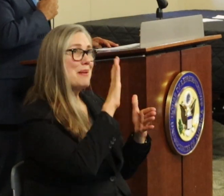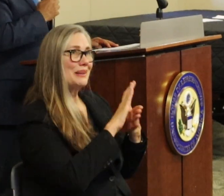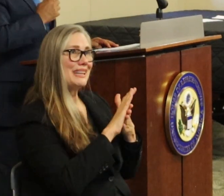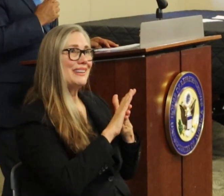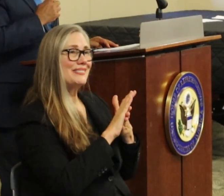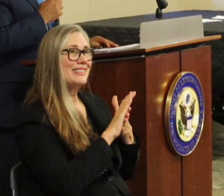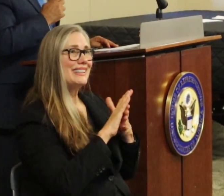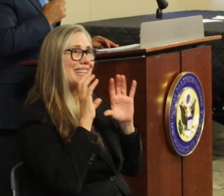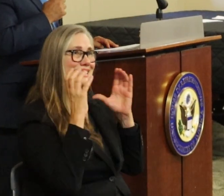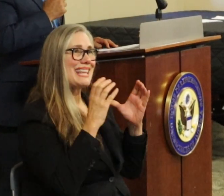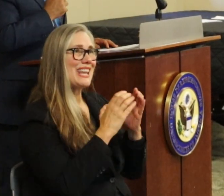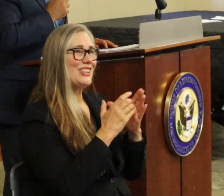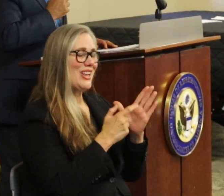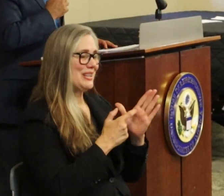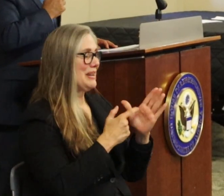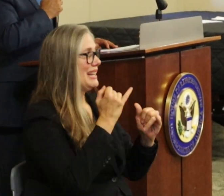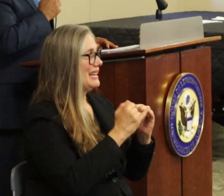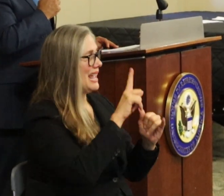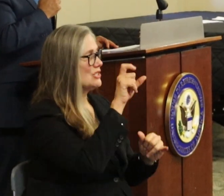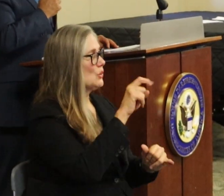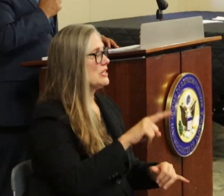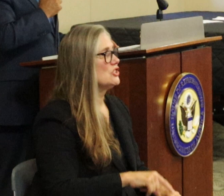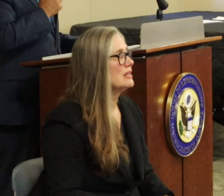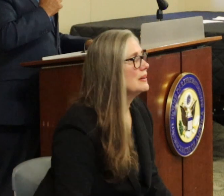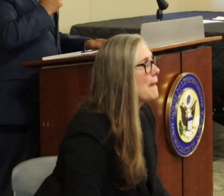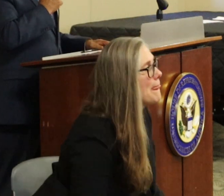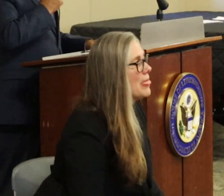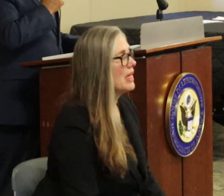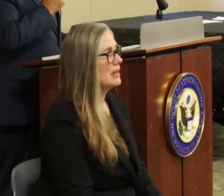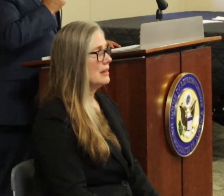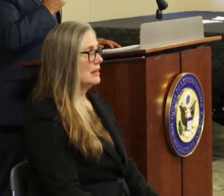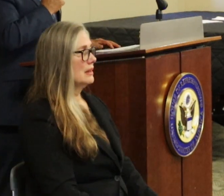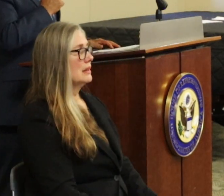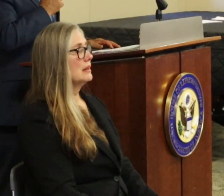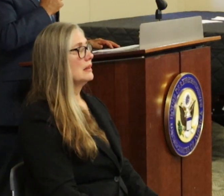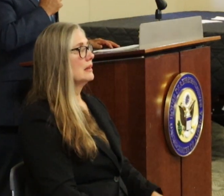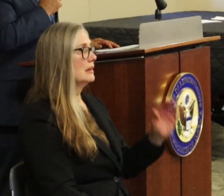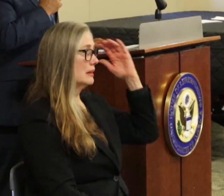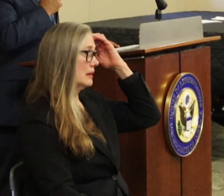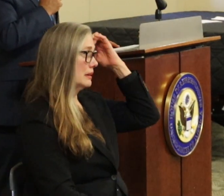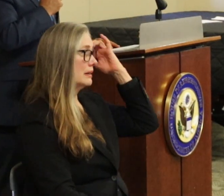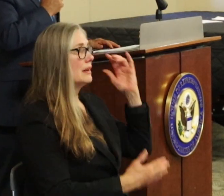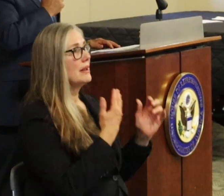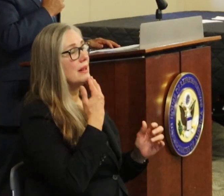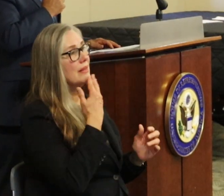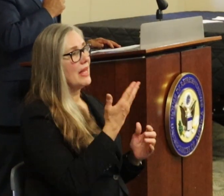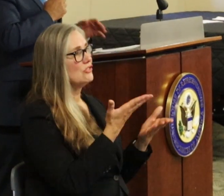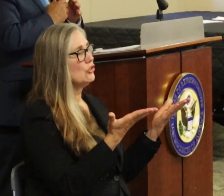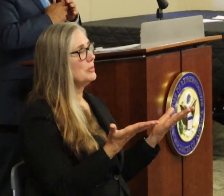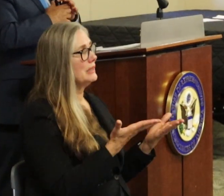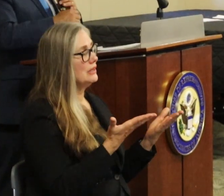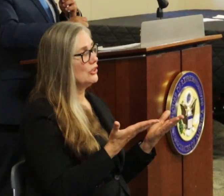All right, our last question before the Congress makes his closing remarks. Yes, sir. Thank you very much for being